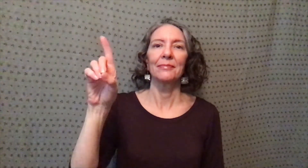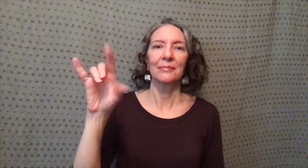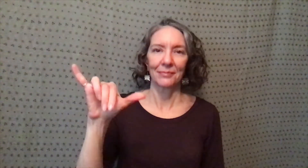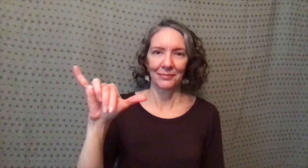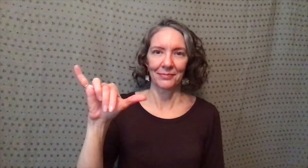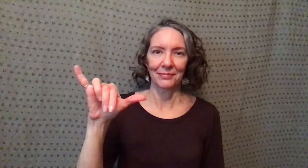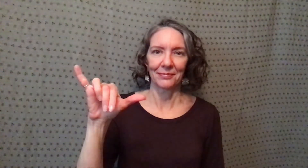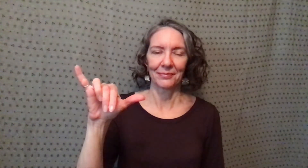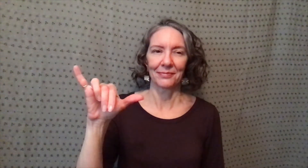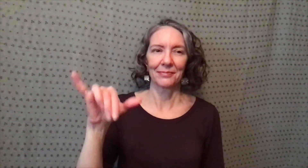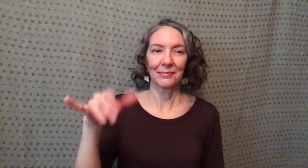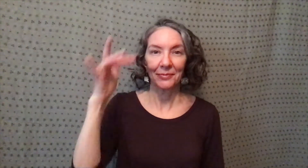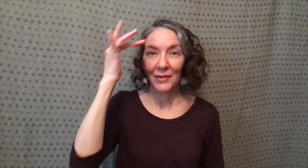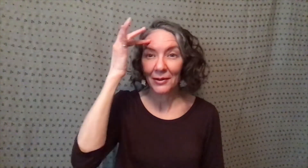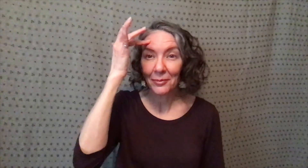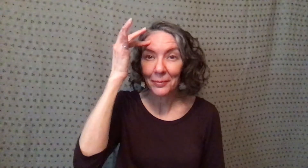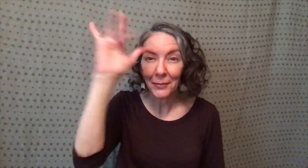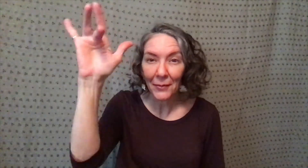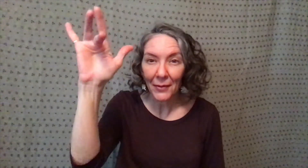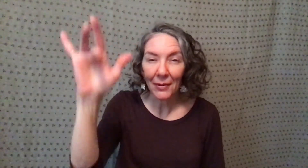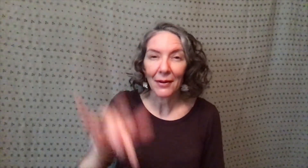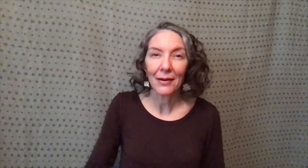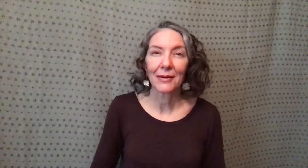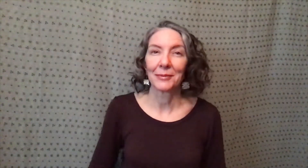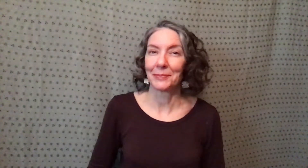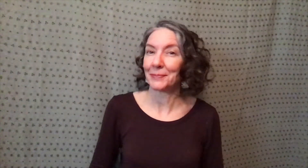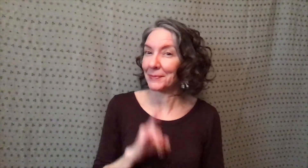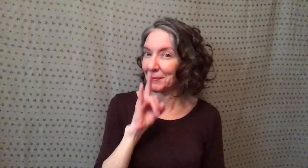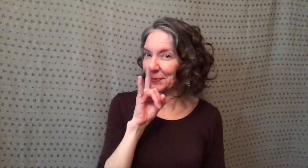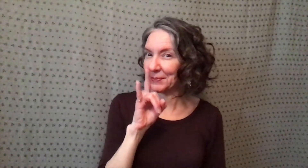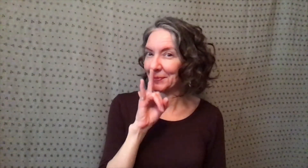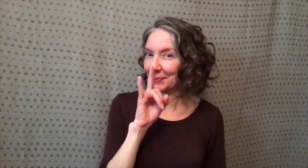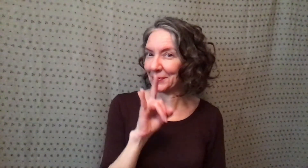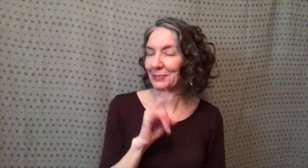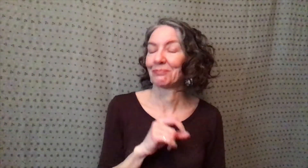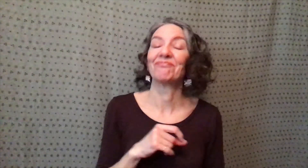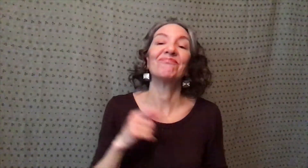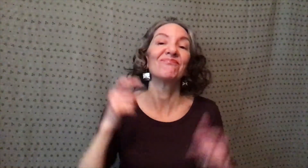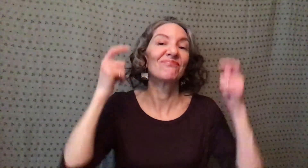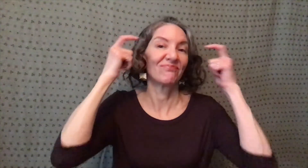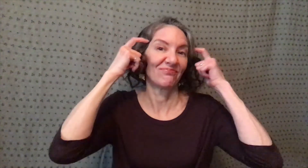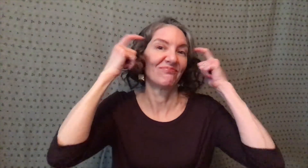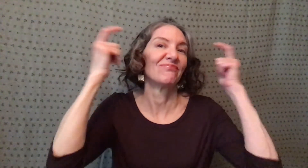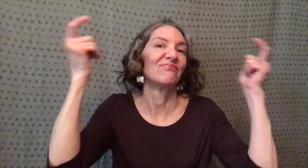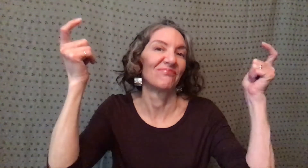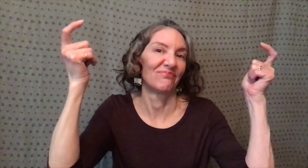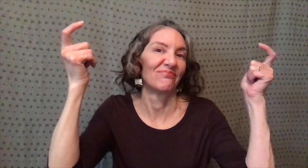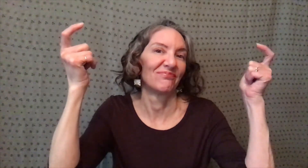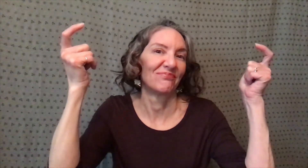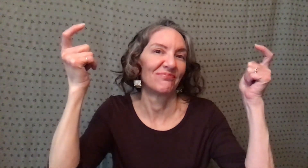Wendy is smart, snobbish, and arrogant.